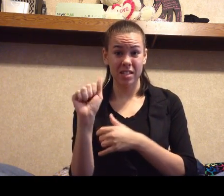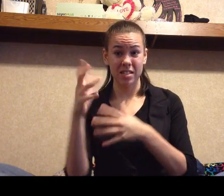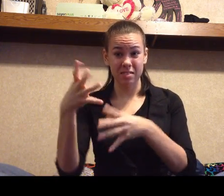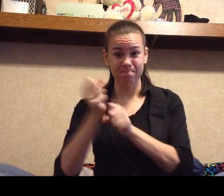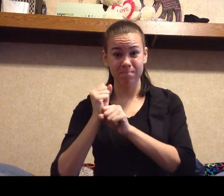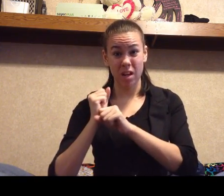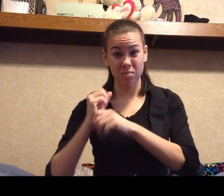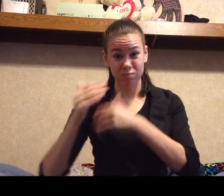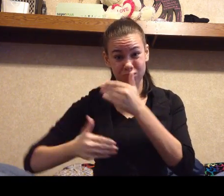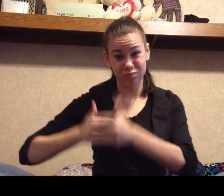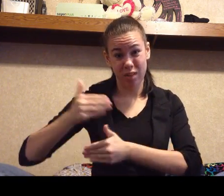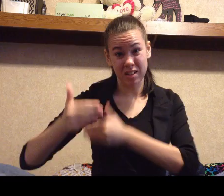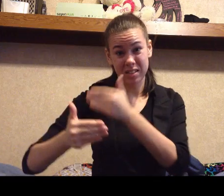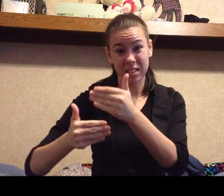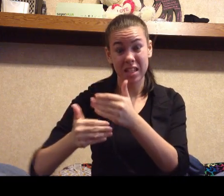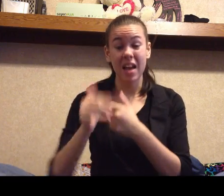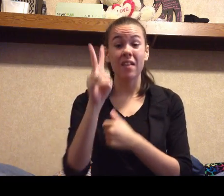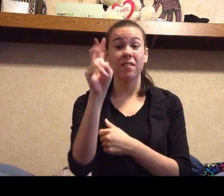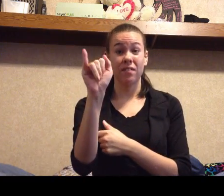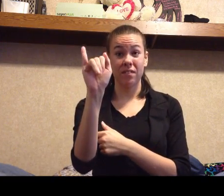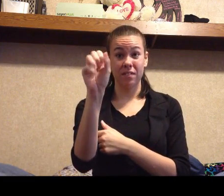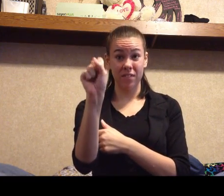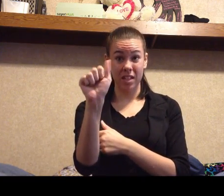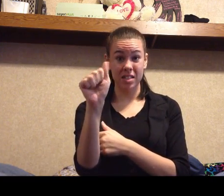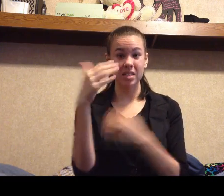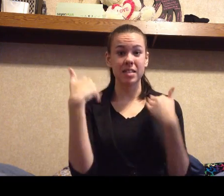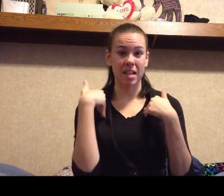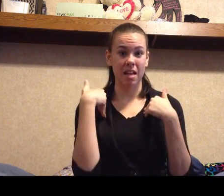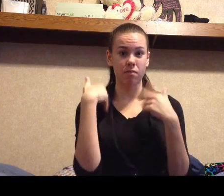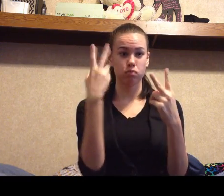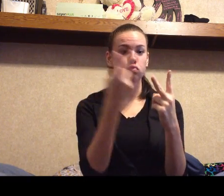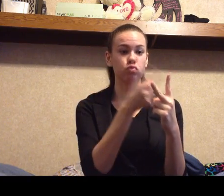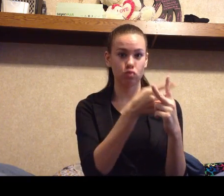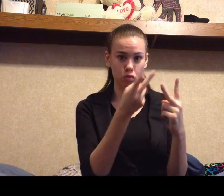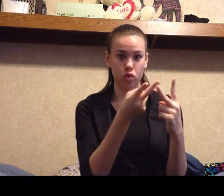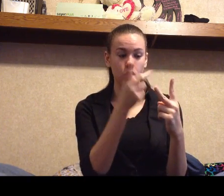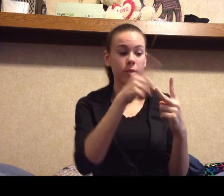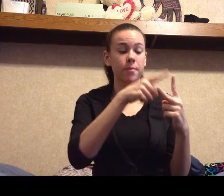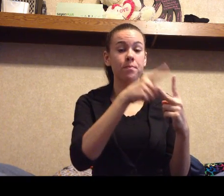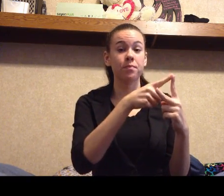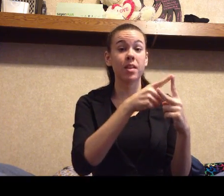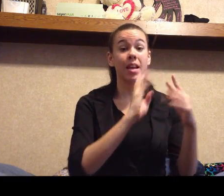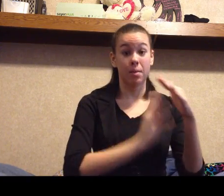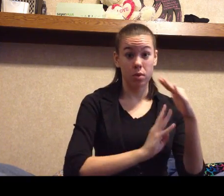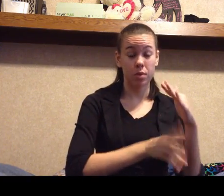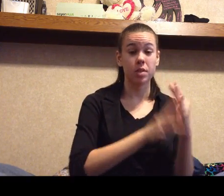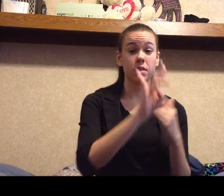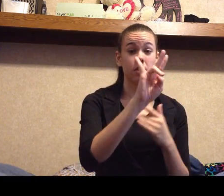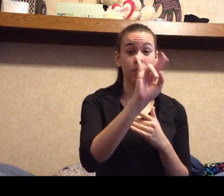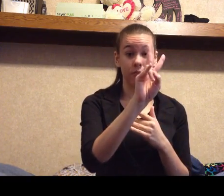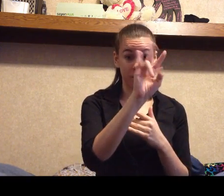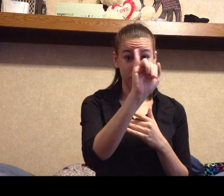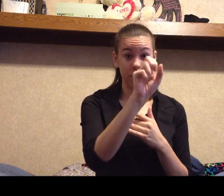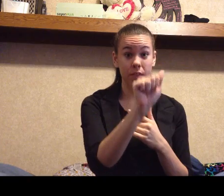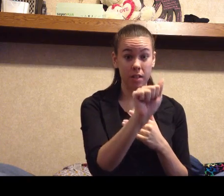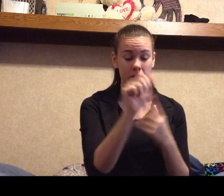two categories of visas: immigration visas and non-immigration visas. Our discussion today